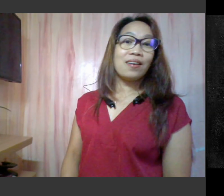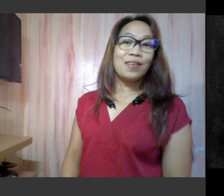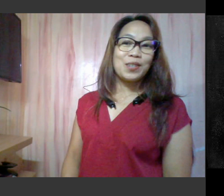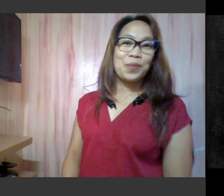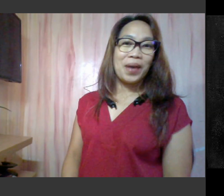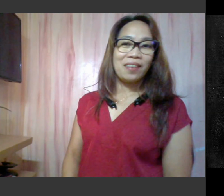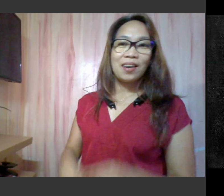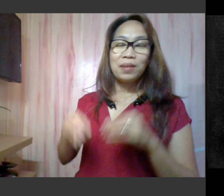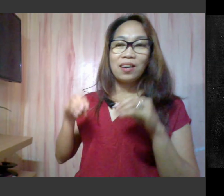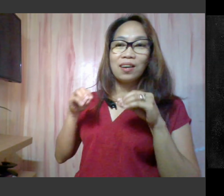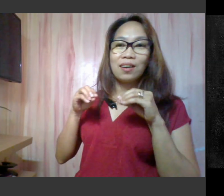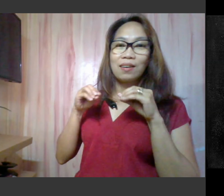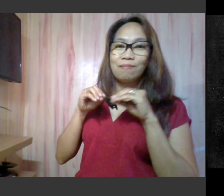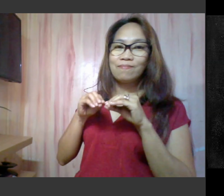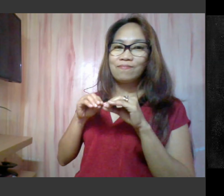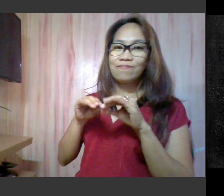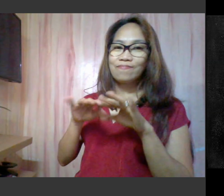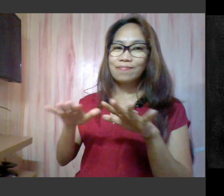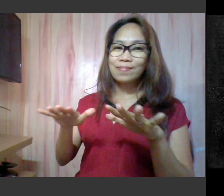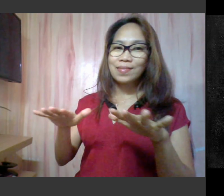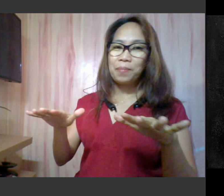pandemic. So pandemic,